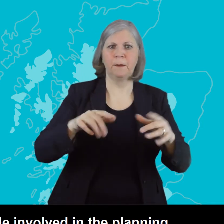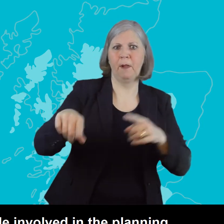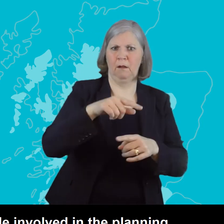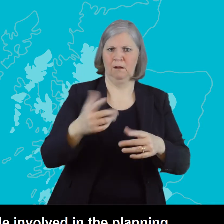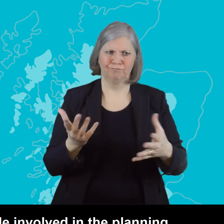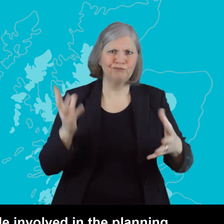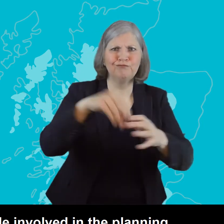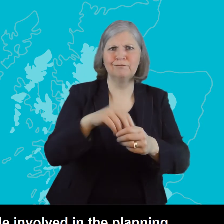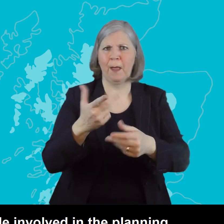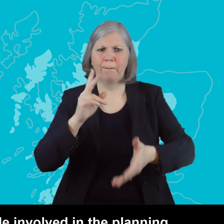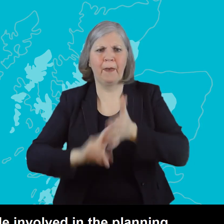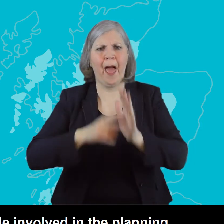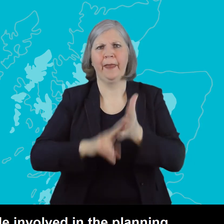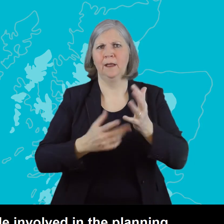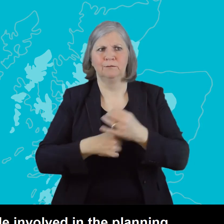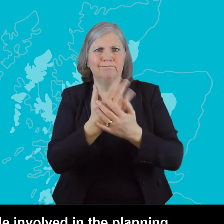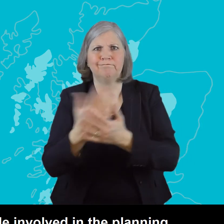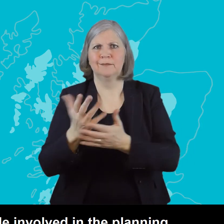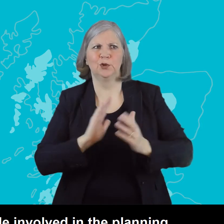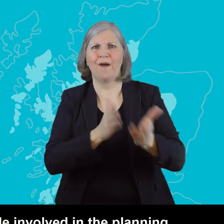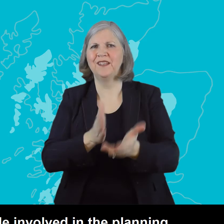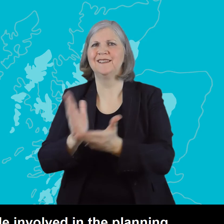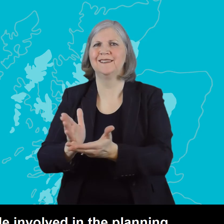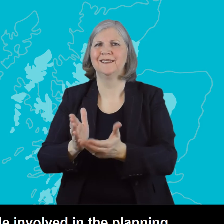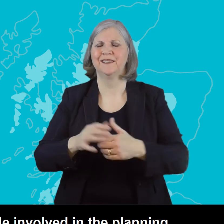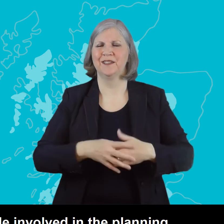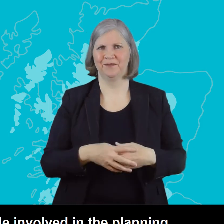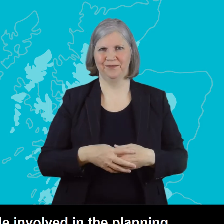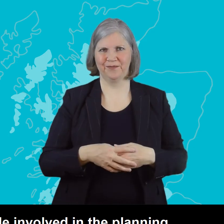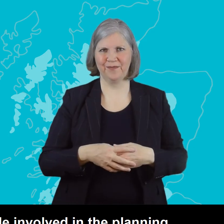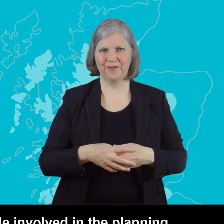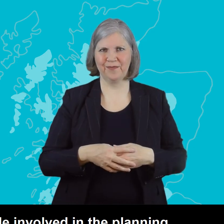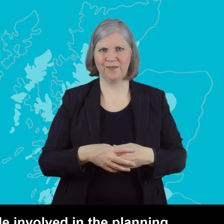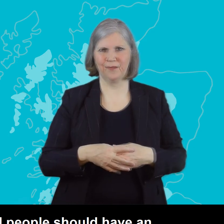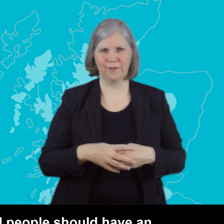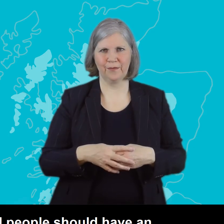This includes having disabled people involved in the planning and development of services.